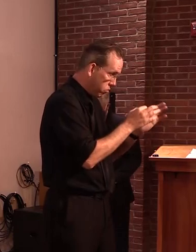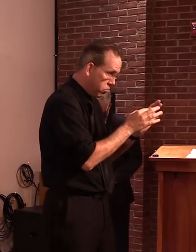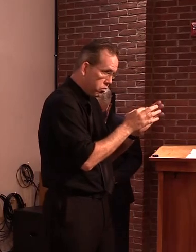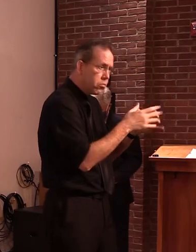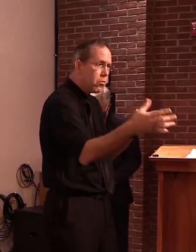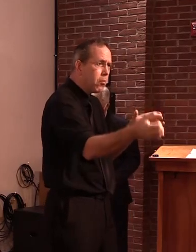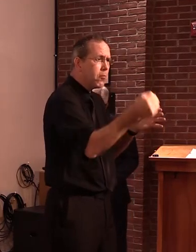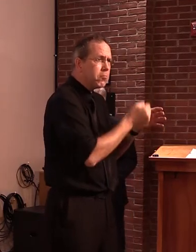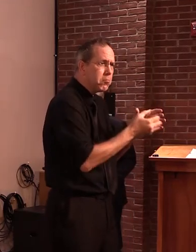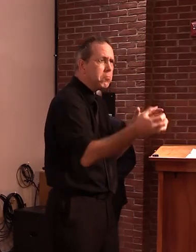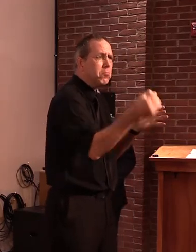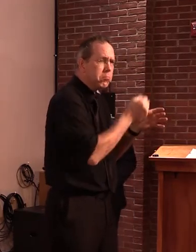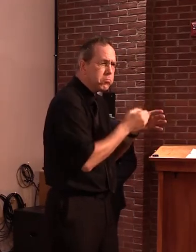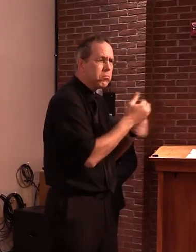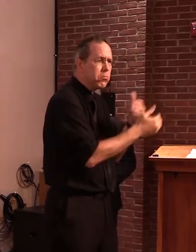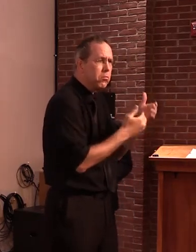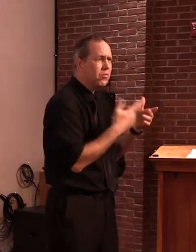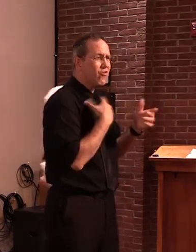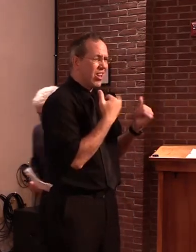at this point in time. Secretary Smith.